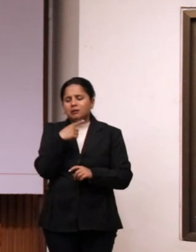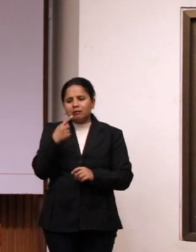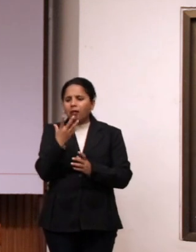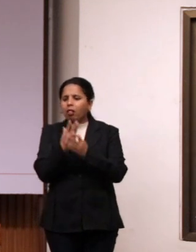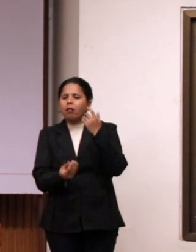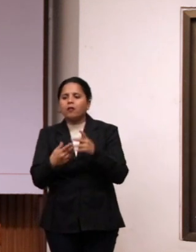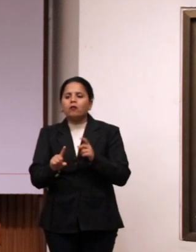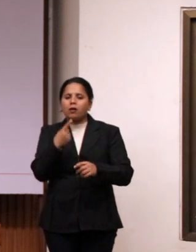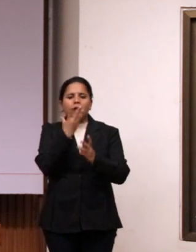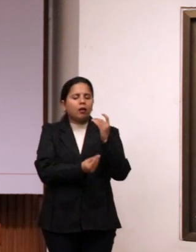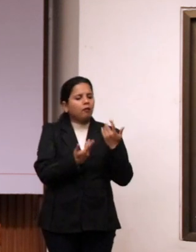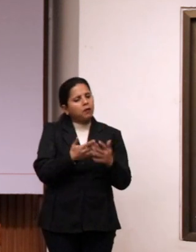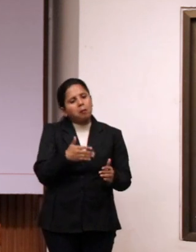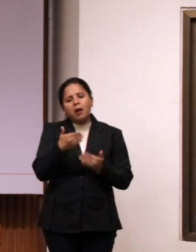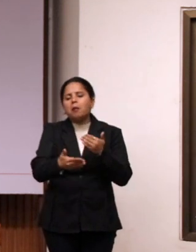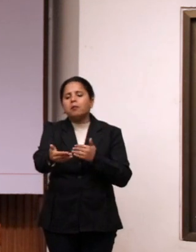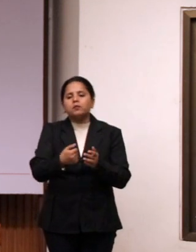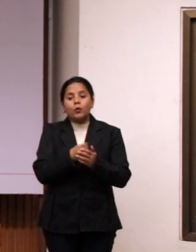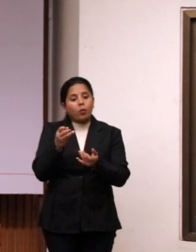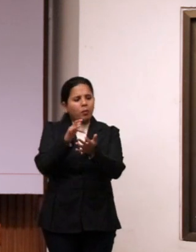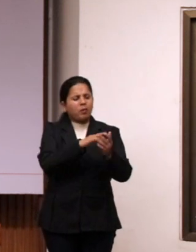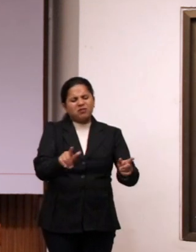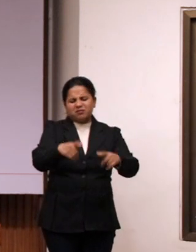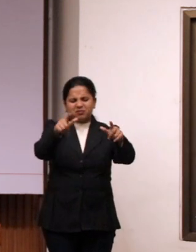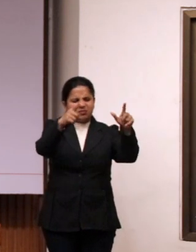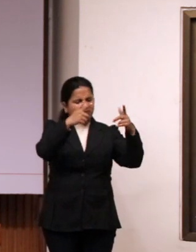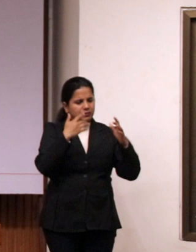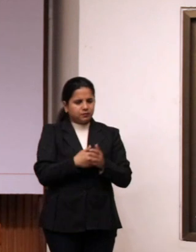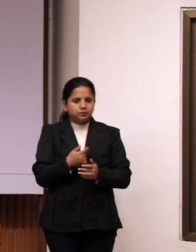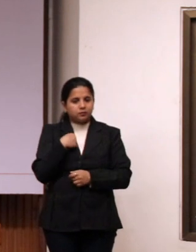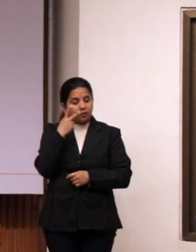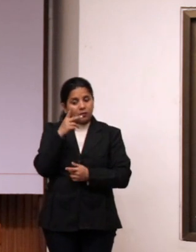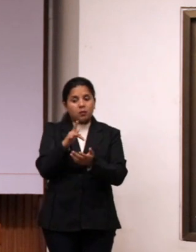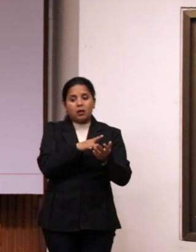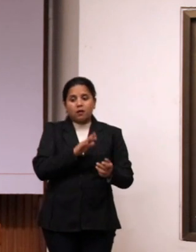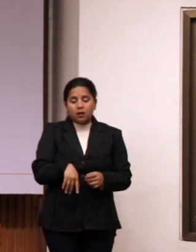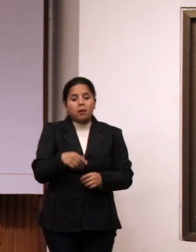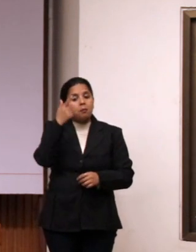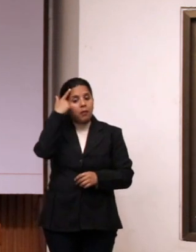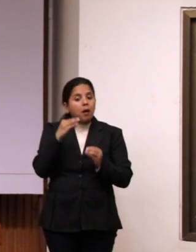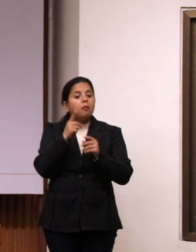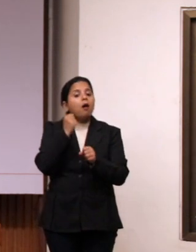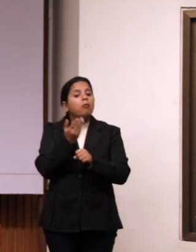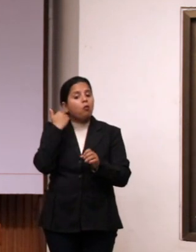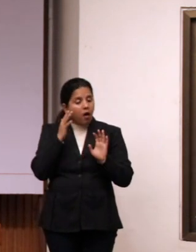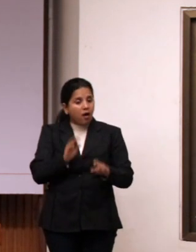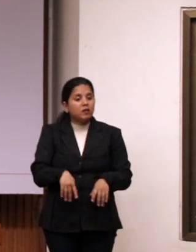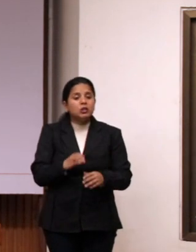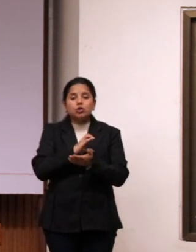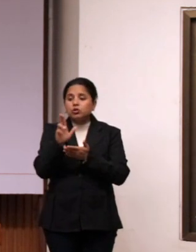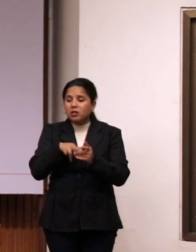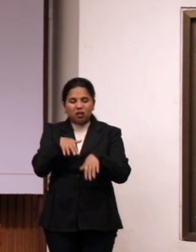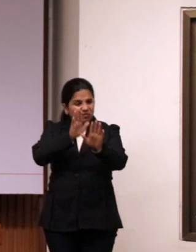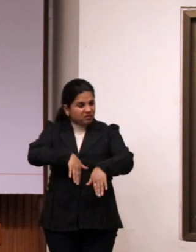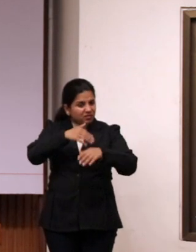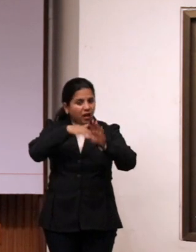all forest degraded, any forest is degraded, to unhone har jagah jaake jungle laga diye. Now I have seen places where black bus used to be there, yes, chinkara used to be there, now